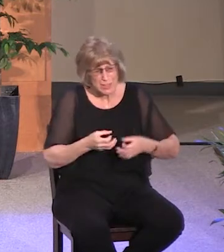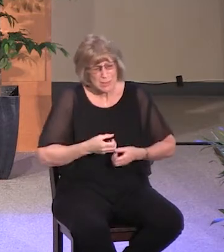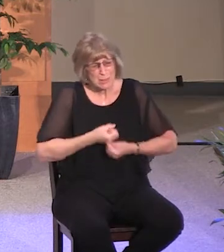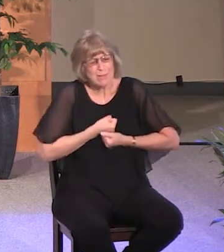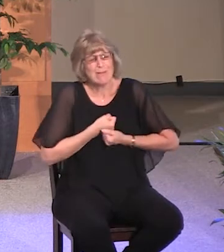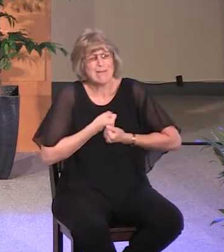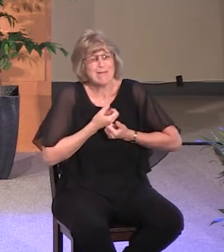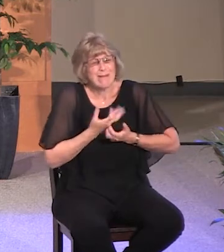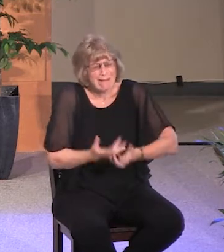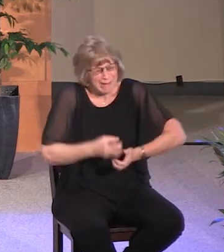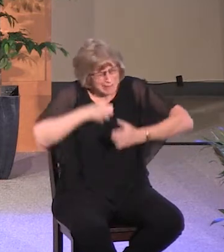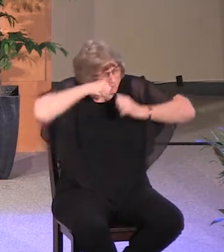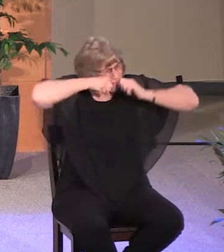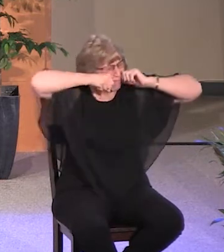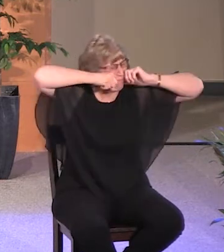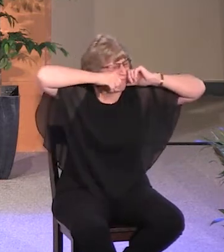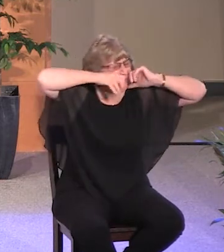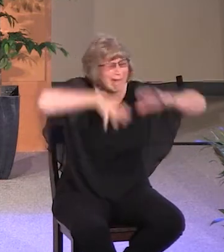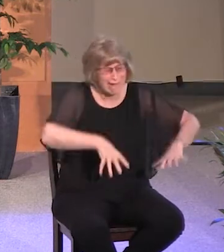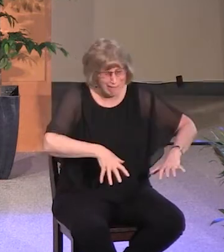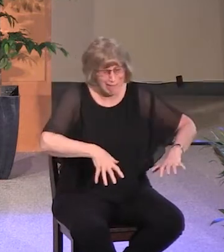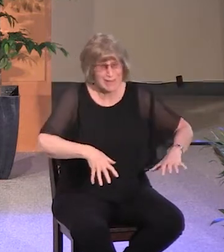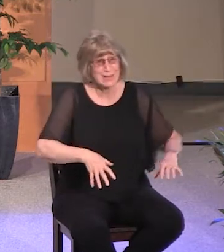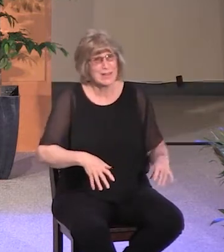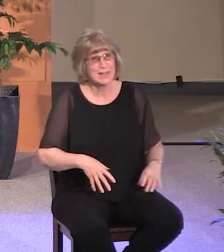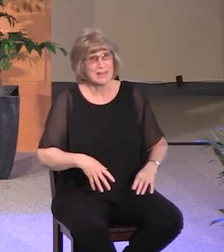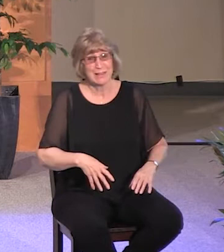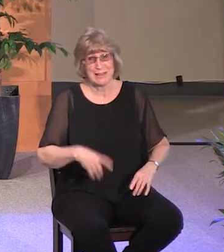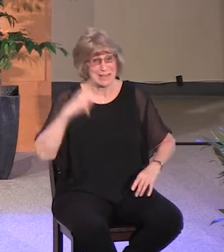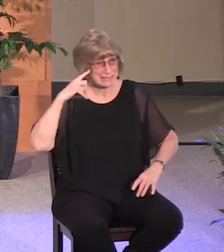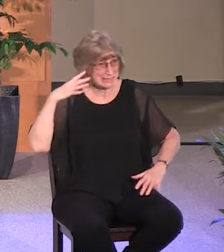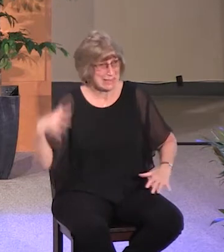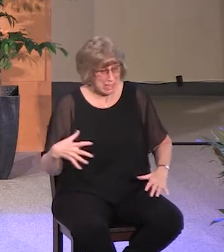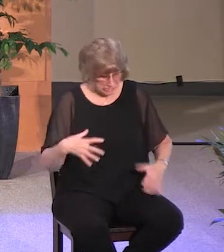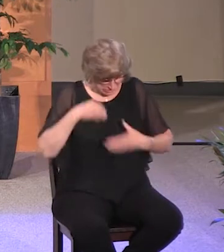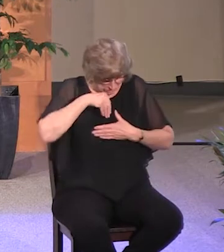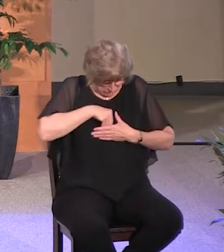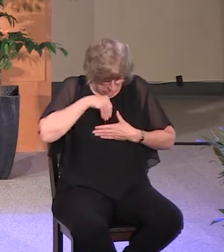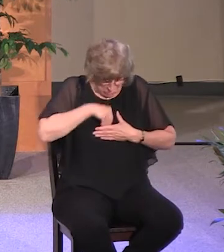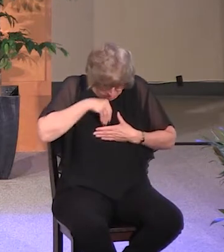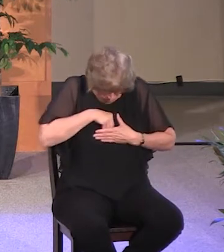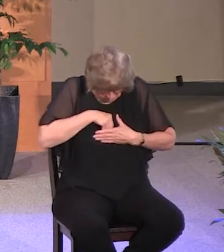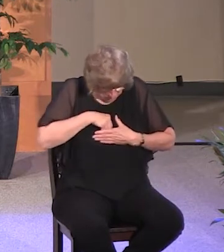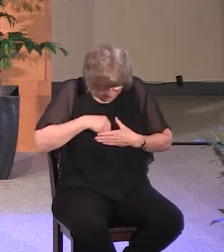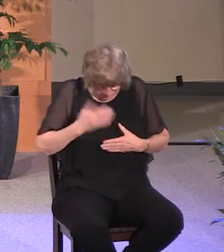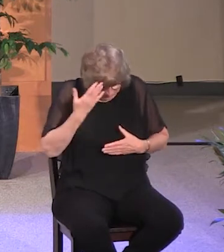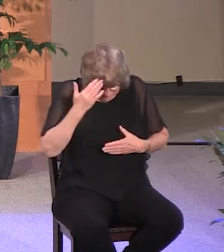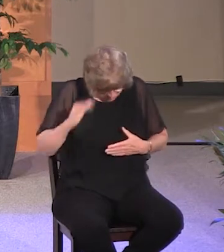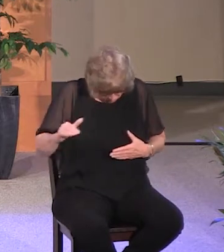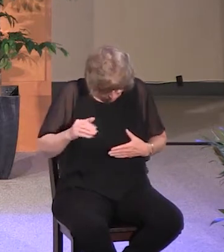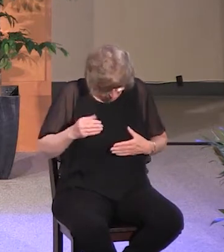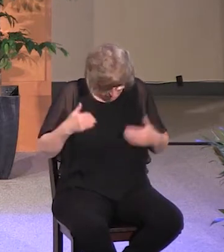gut-wrenching, nose-snotting, whoa, with sounds that come from somewhere primal within you that you didn't even know you